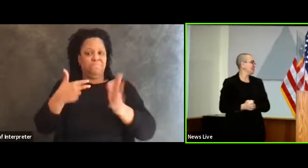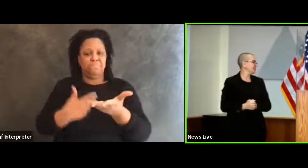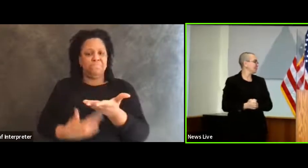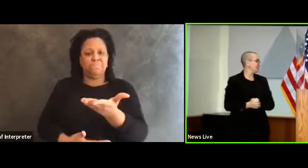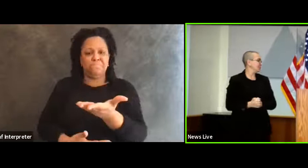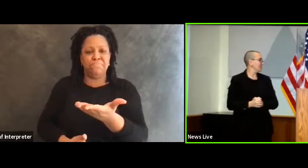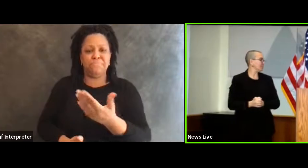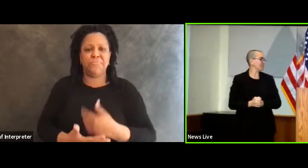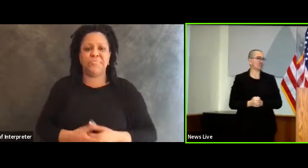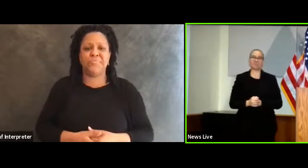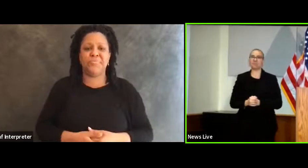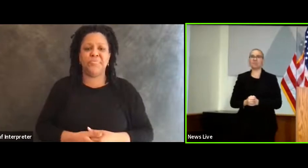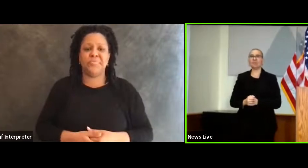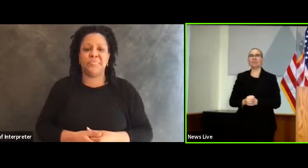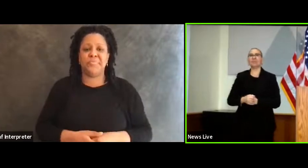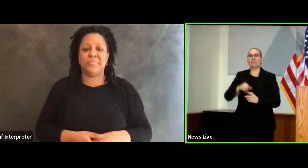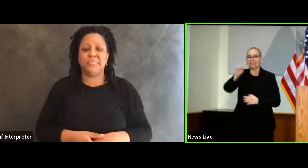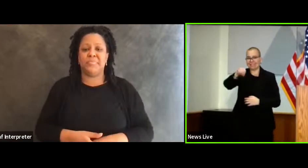We did have a conversation